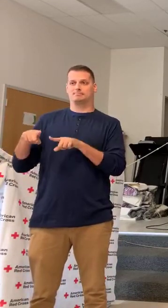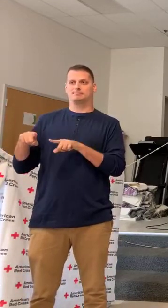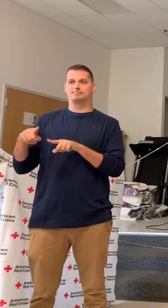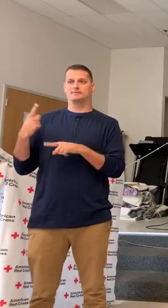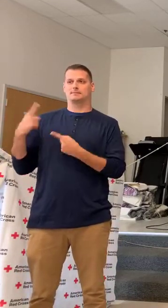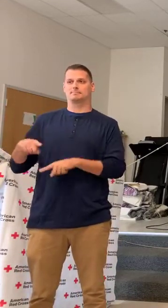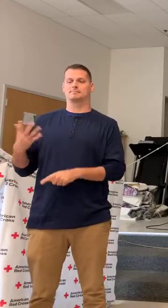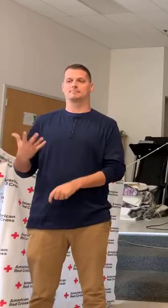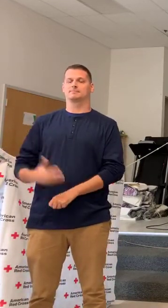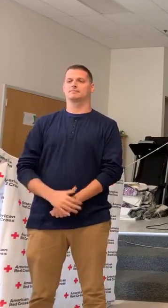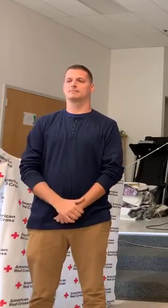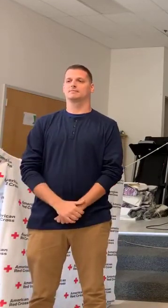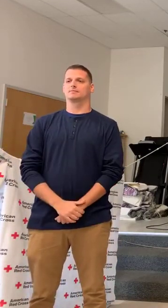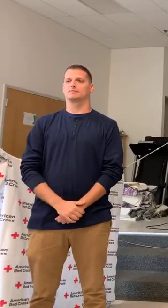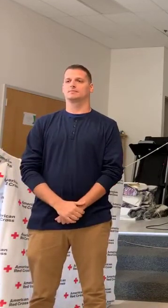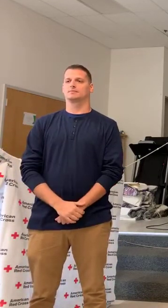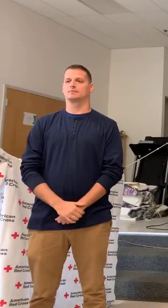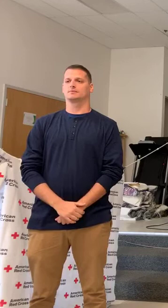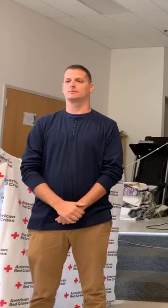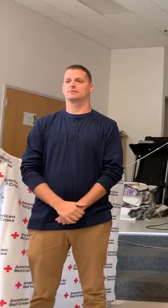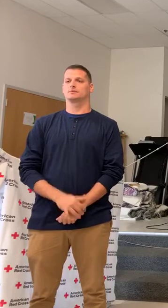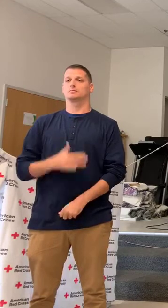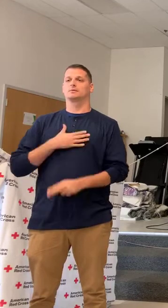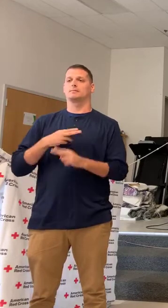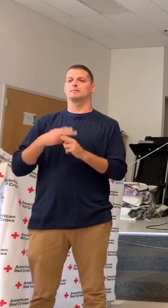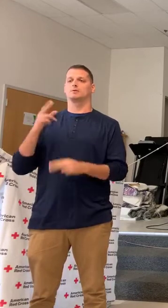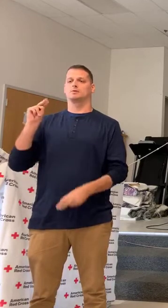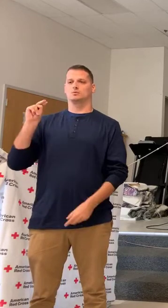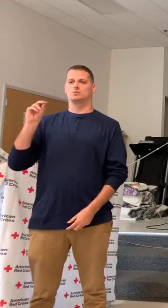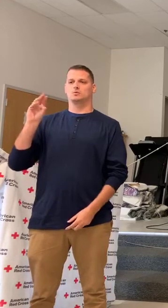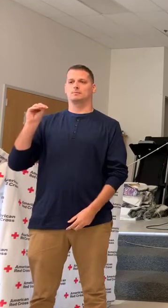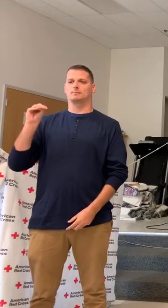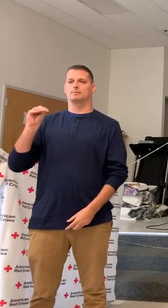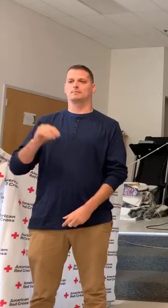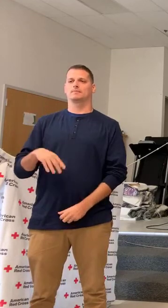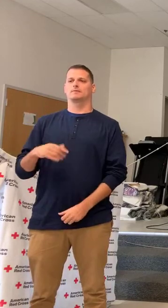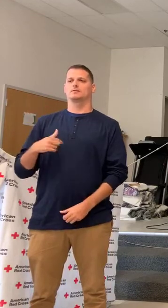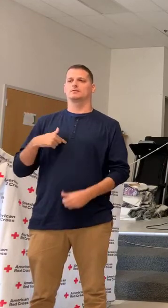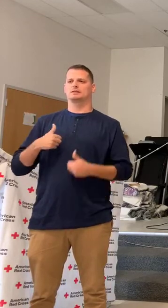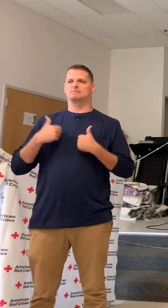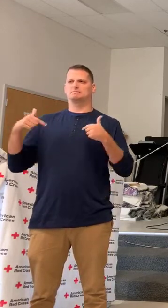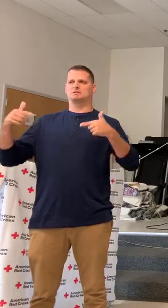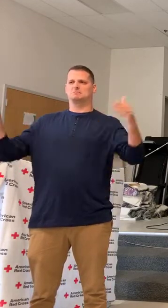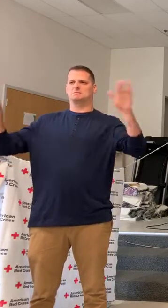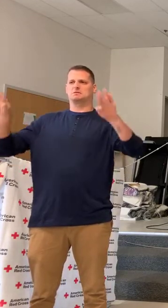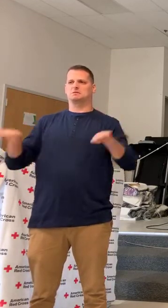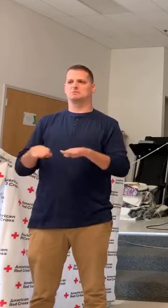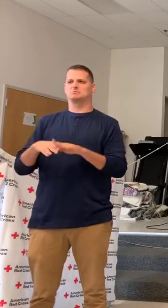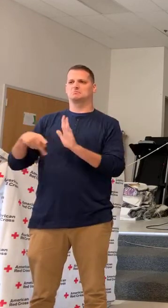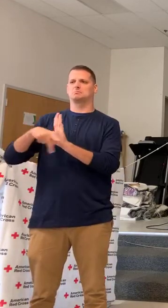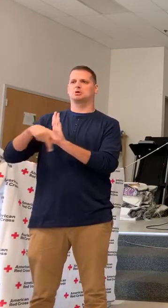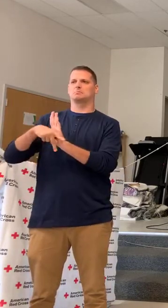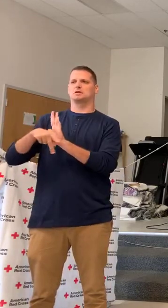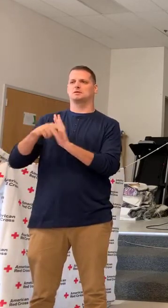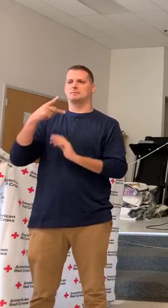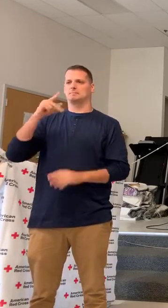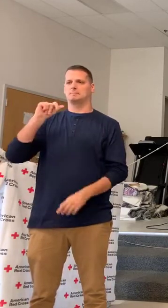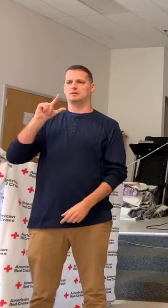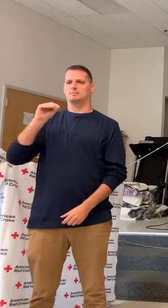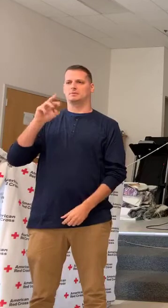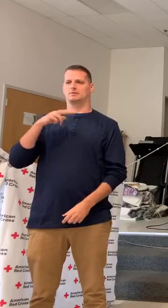name is Norm McDonald, the Instant Commander with the Alaska team. I live here in the Valley. I've lived in Palmer for the last, since the